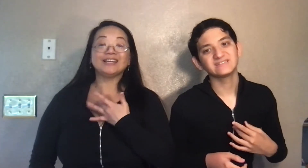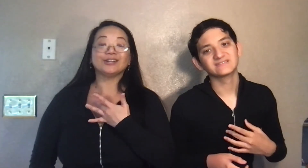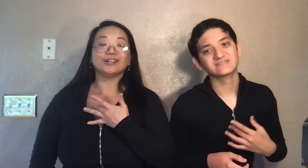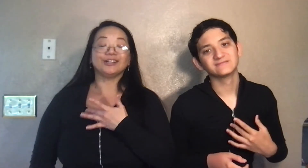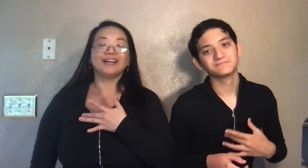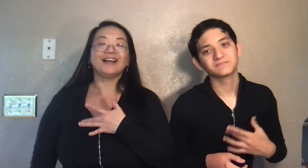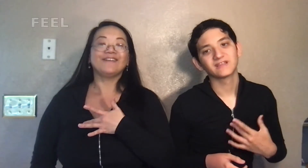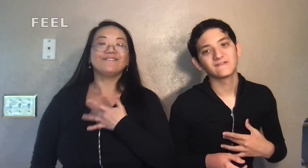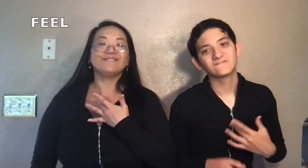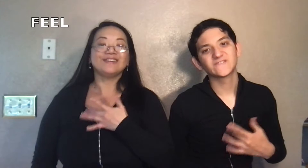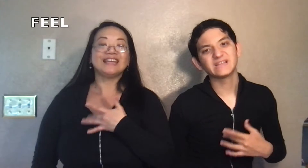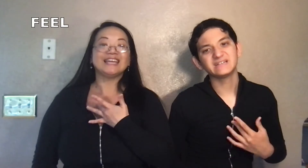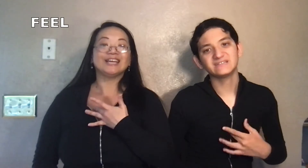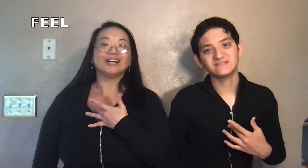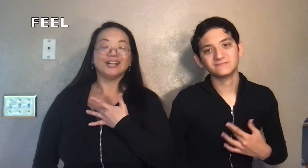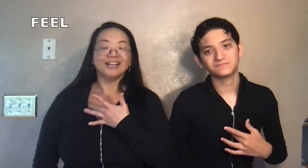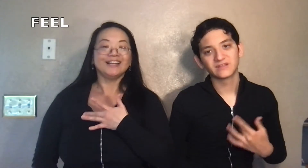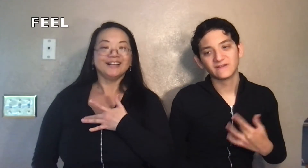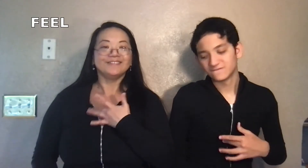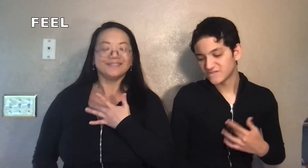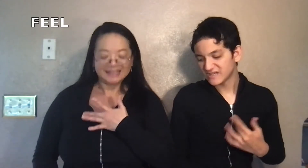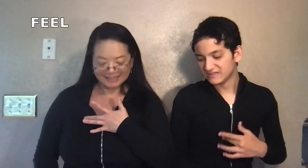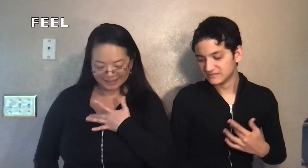Feel. Feel. Feel.